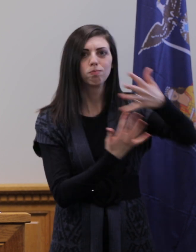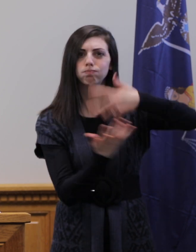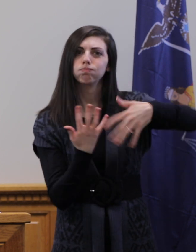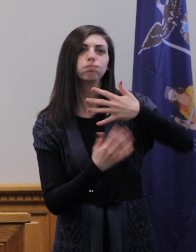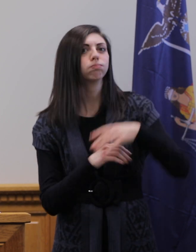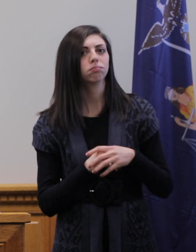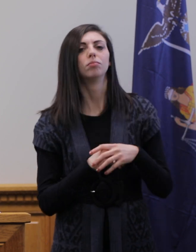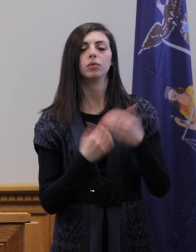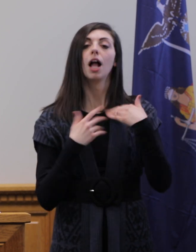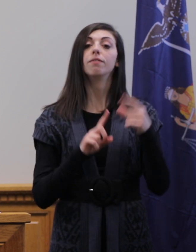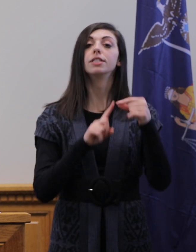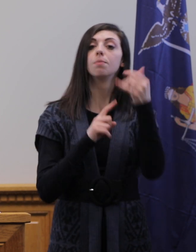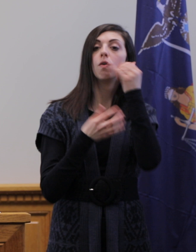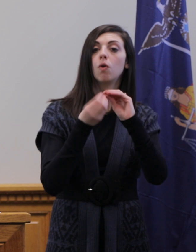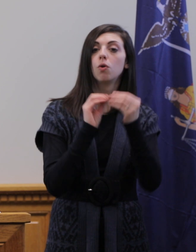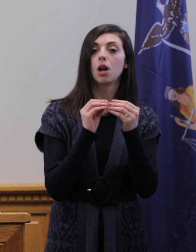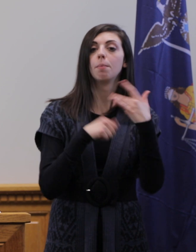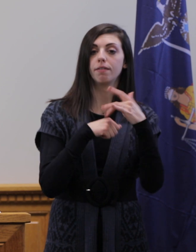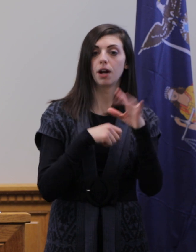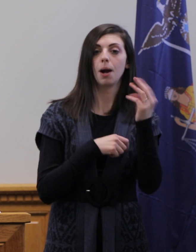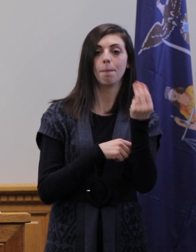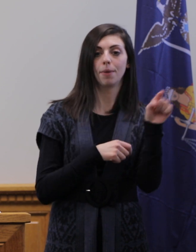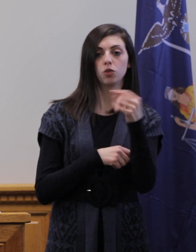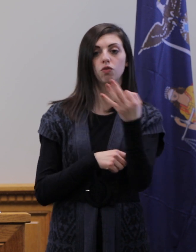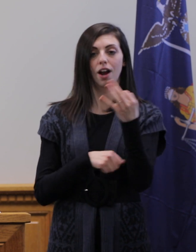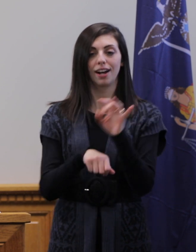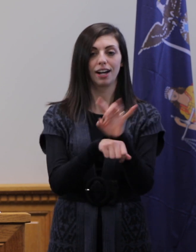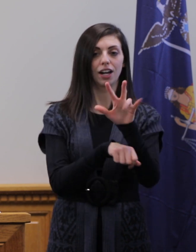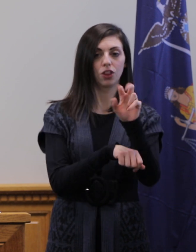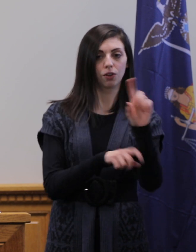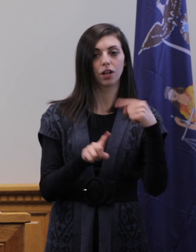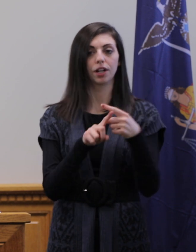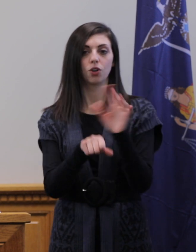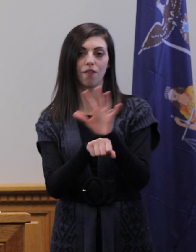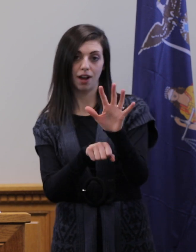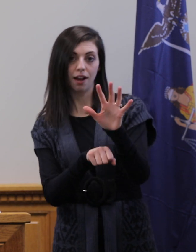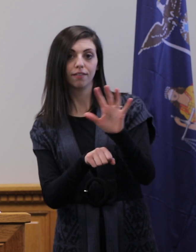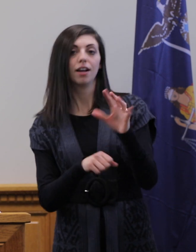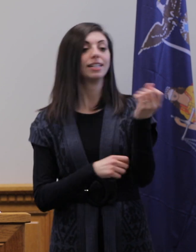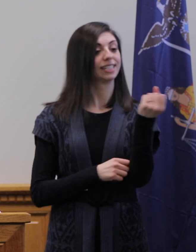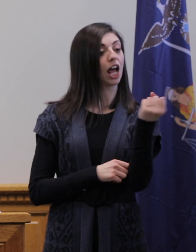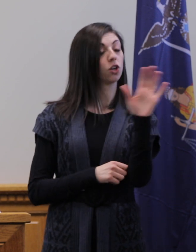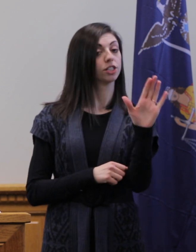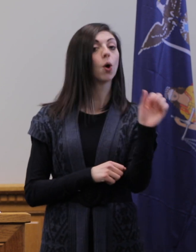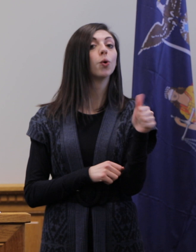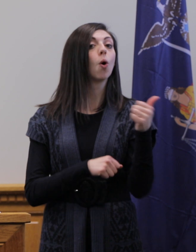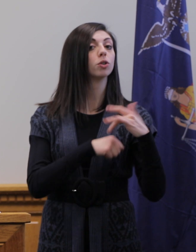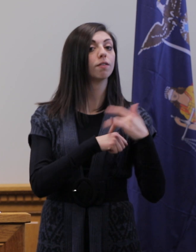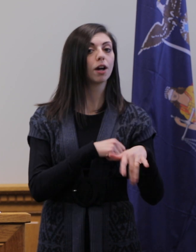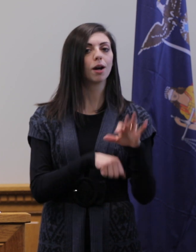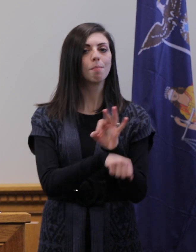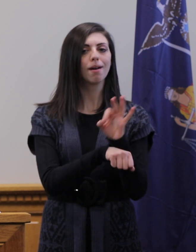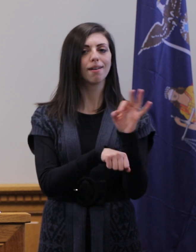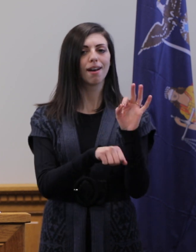COVID-19 hotline is open Monday through Friday from 8:30 a.m. to 5 p.m. and Saturdays and Sundays from 9 a.m. to